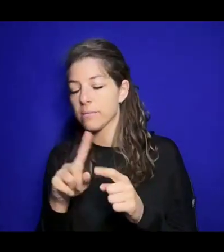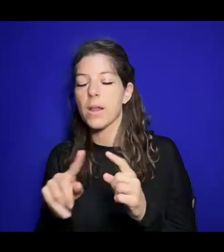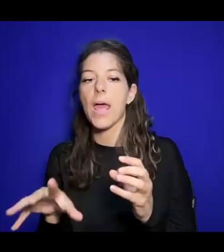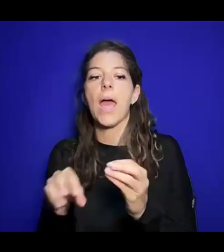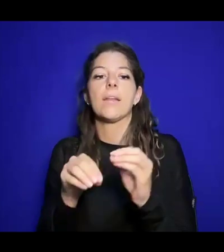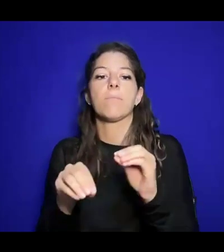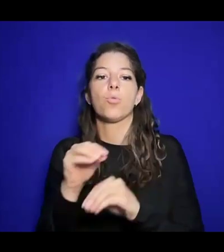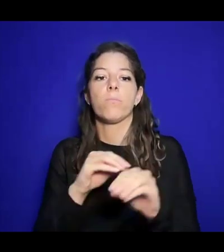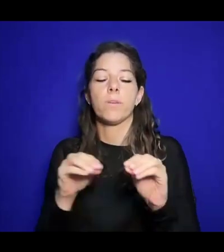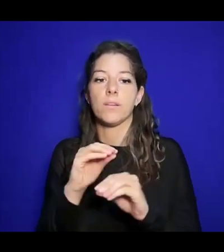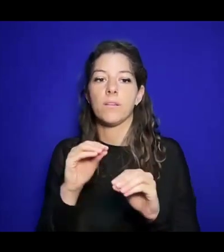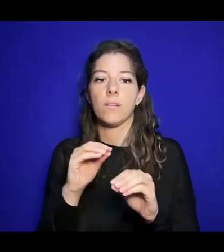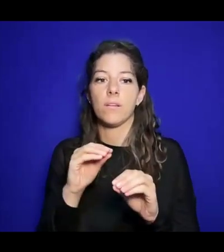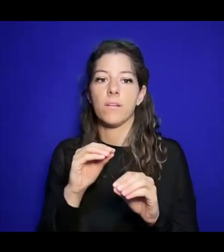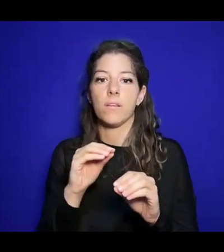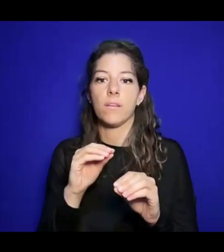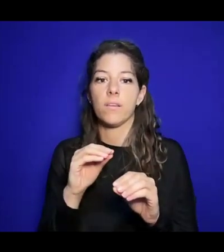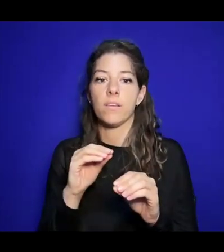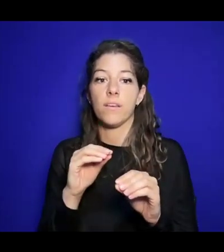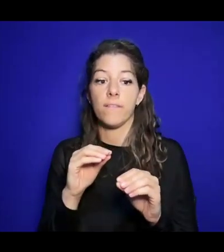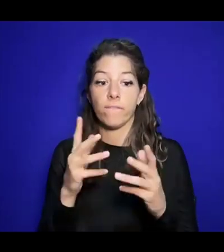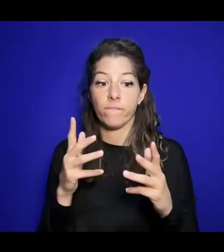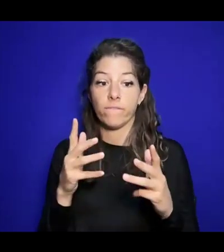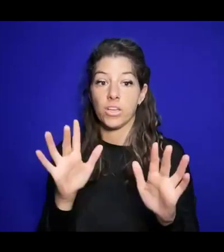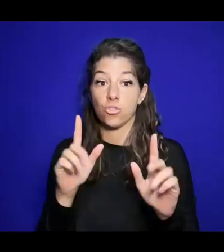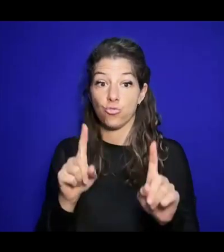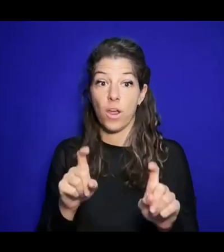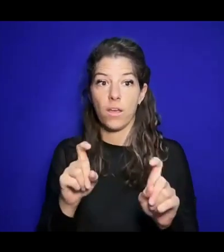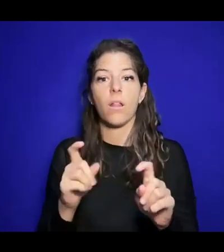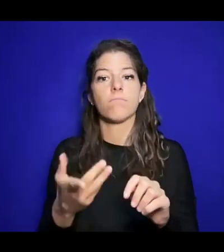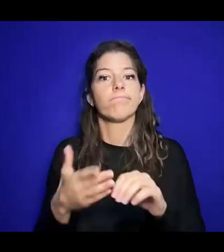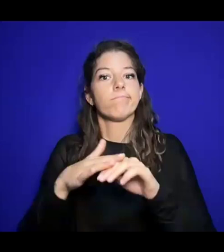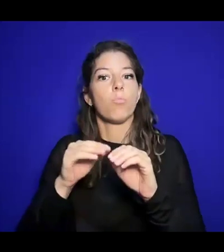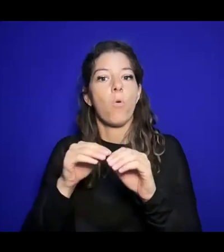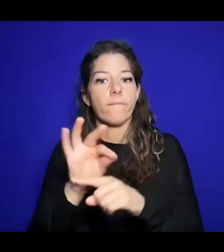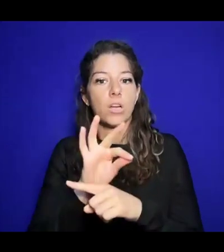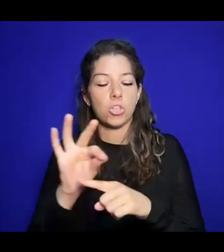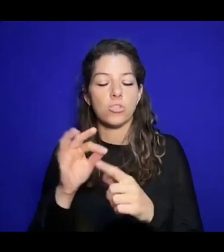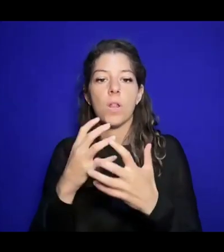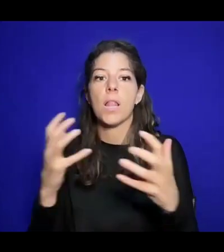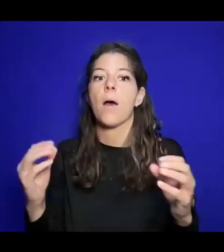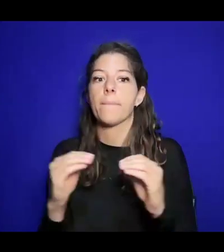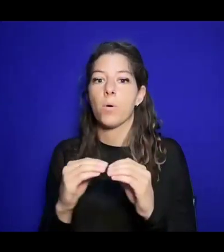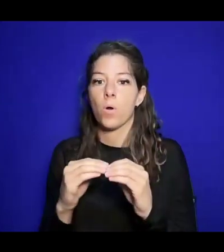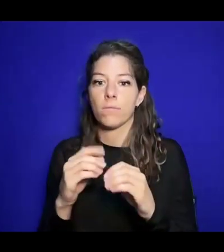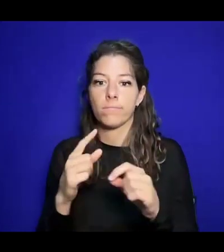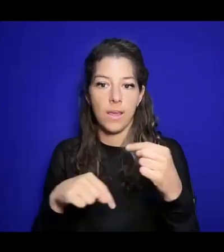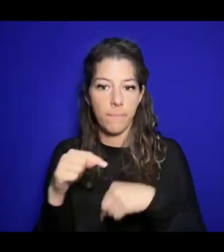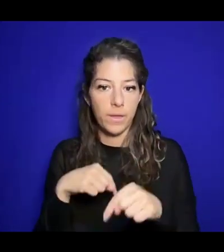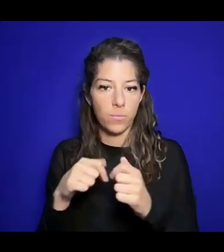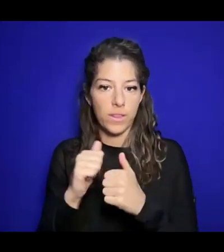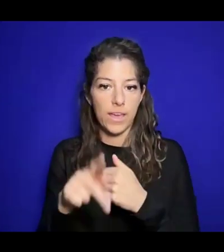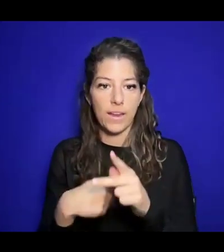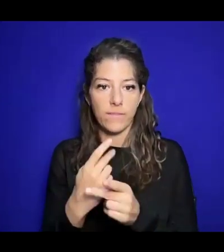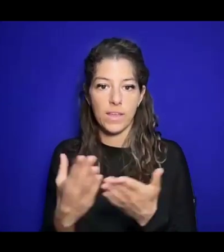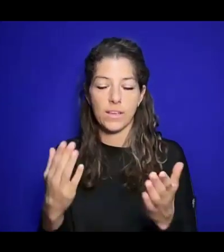he did not lose total function after he was through the trials. So there's a lot more coming with these kind of things. So